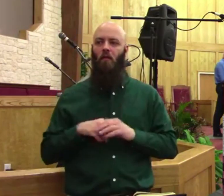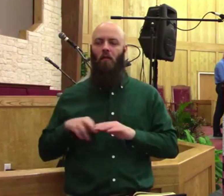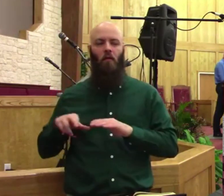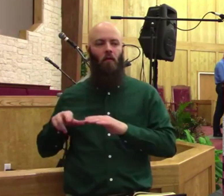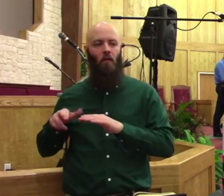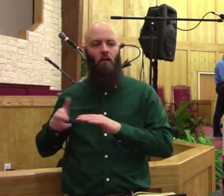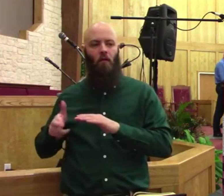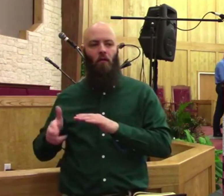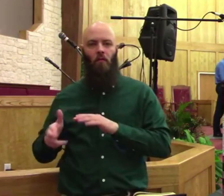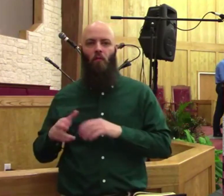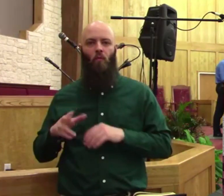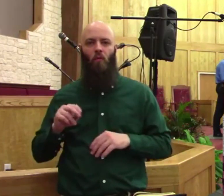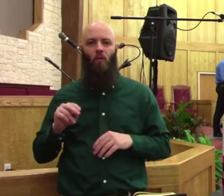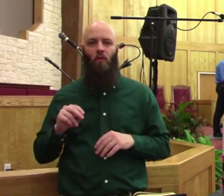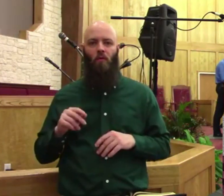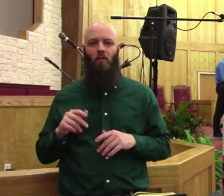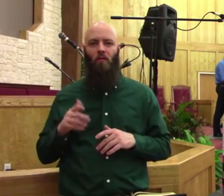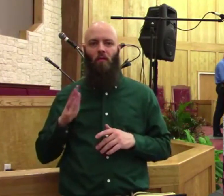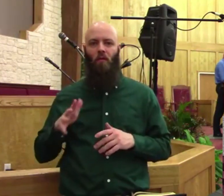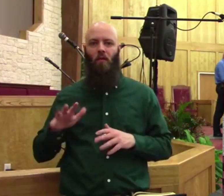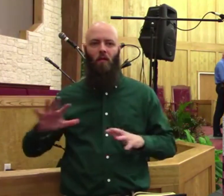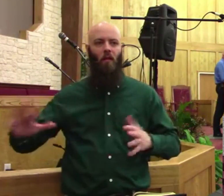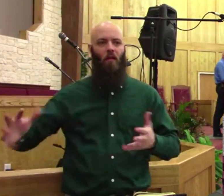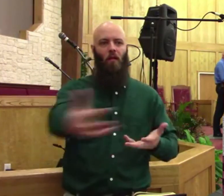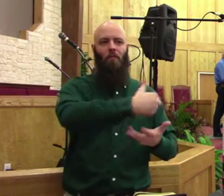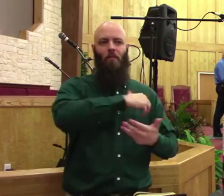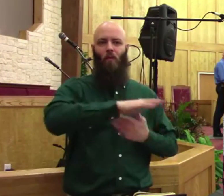railroad, he'll steal the whole railroad.